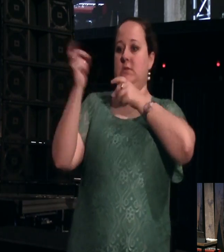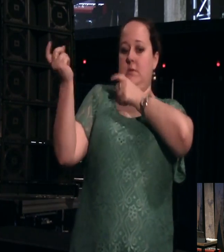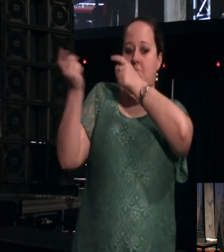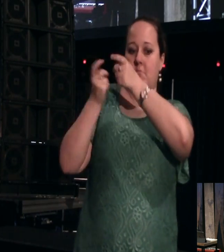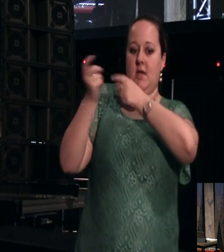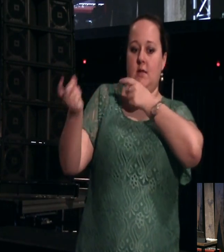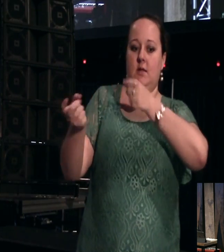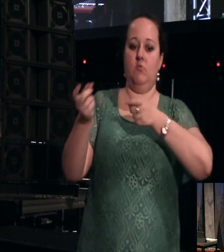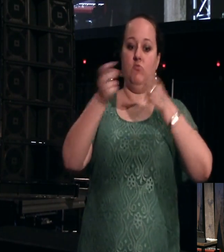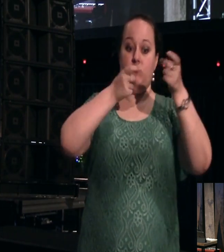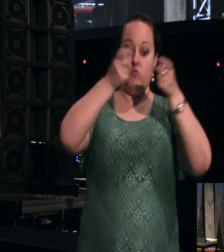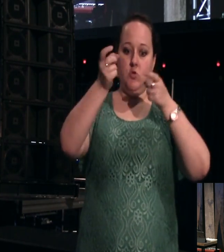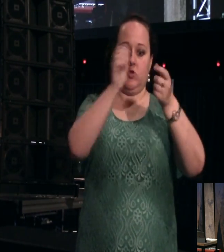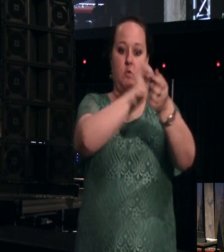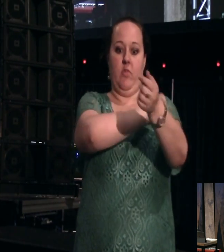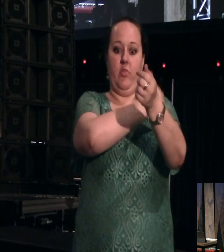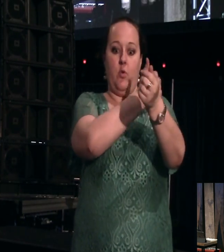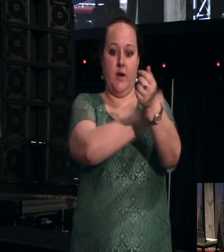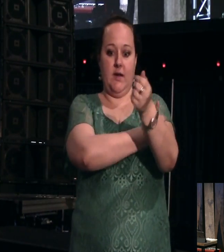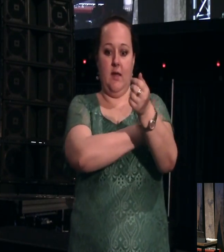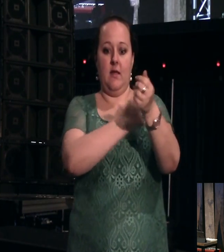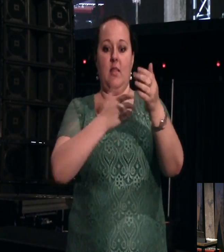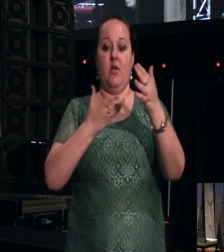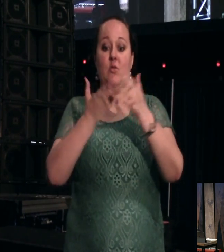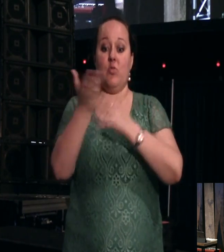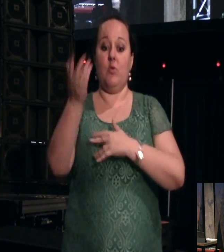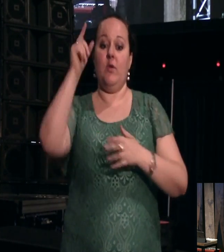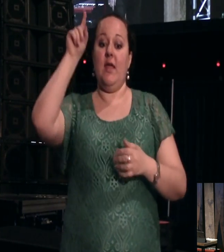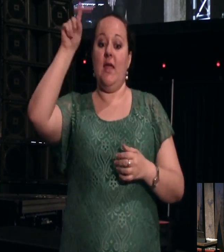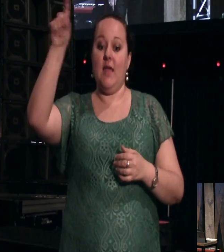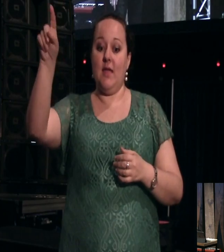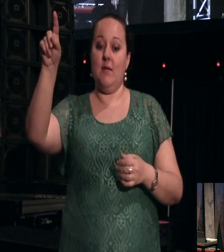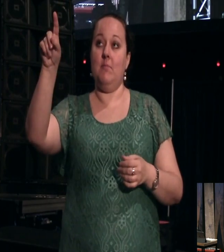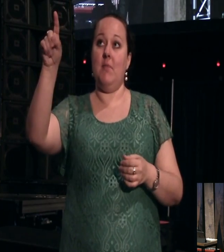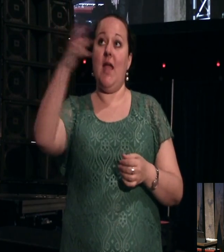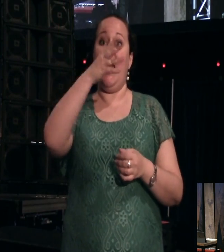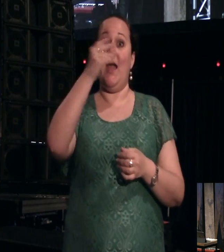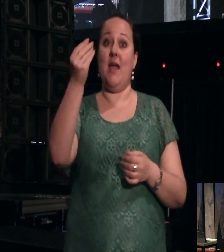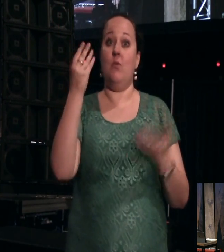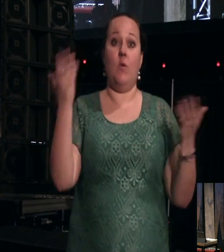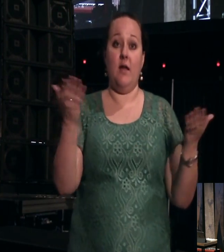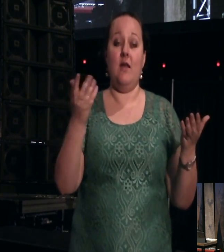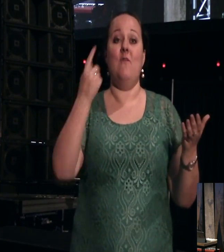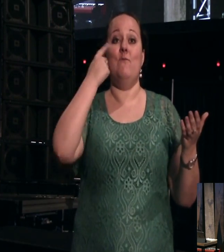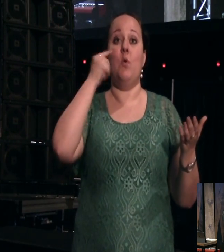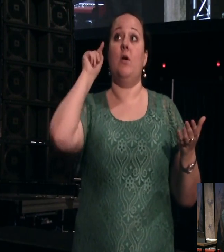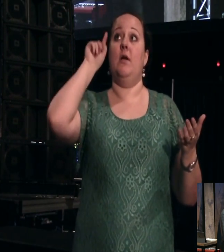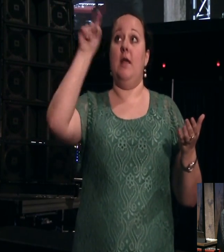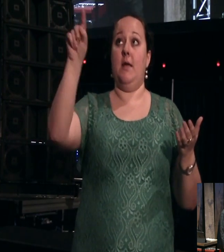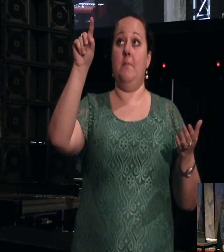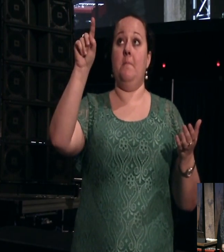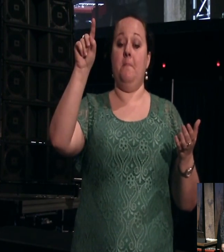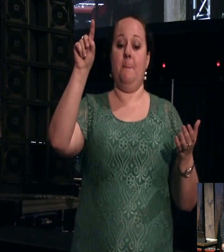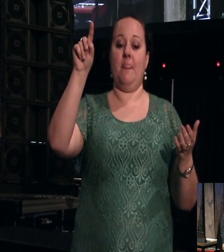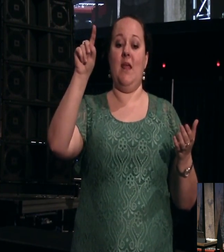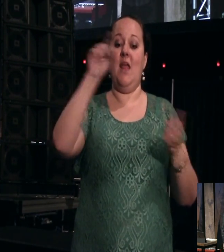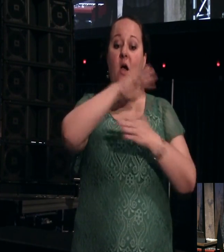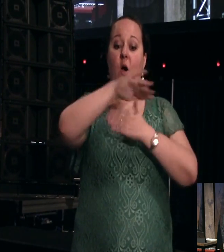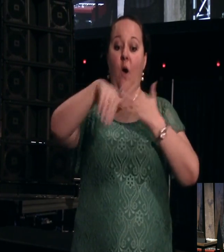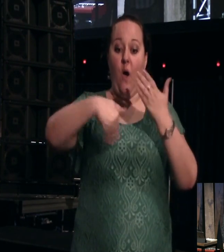or dominions or rulers or authorities, all things were created through him and" what? What are those last two words? And